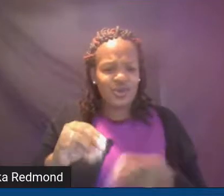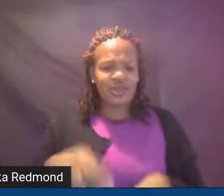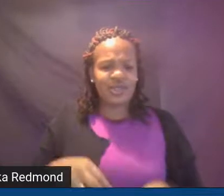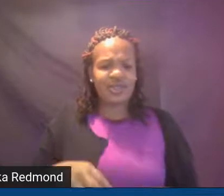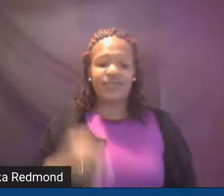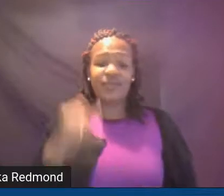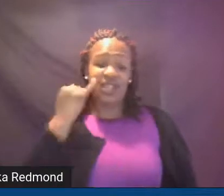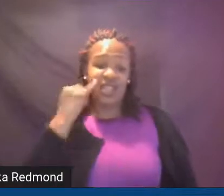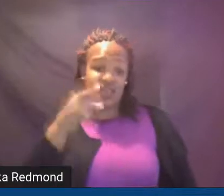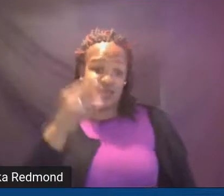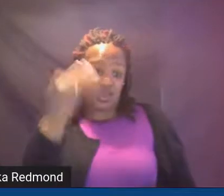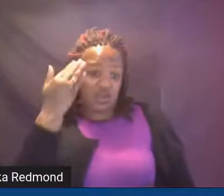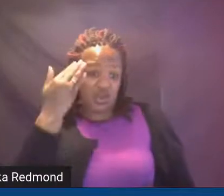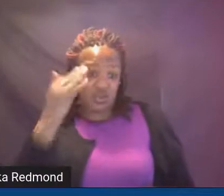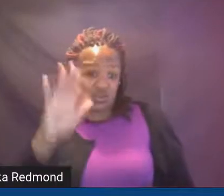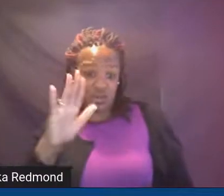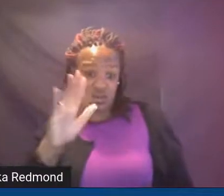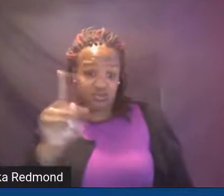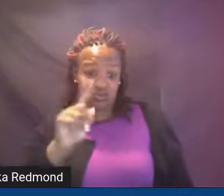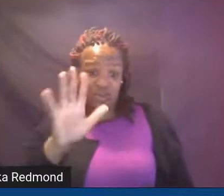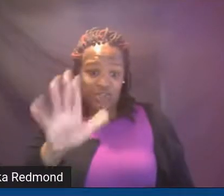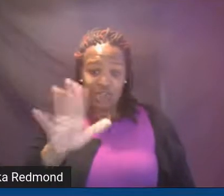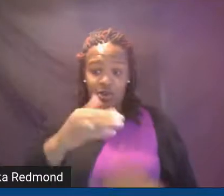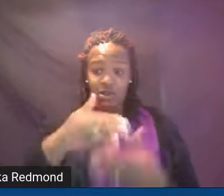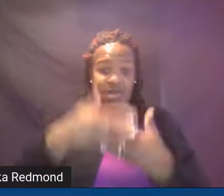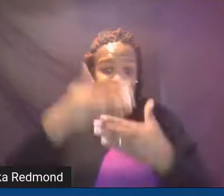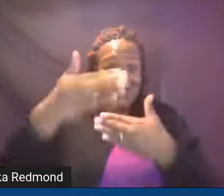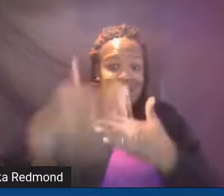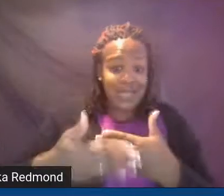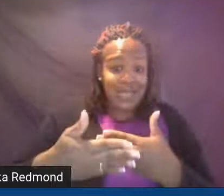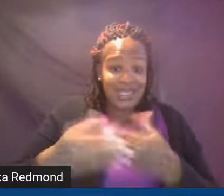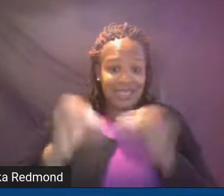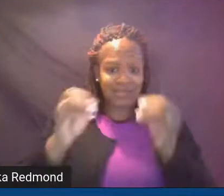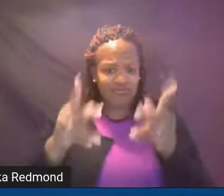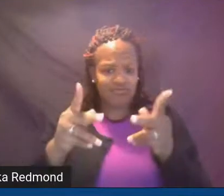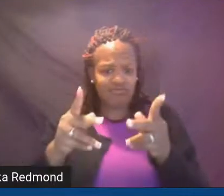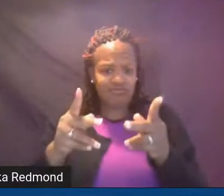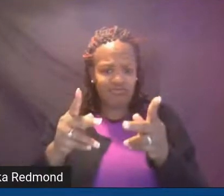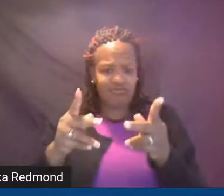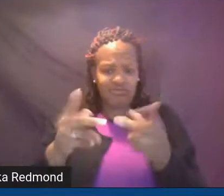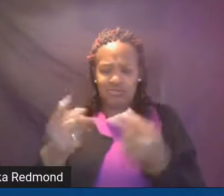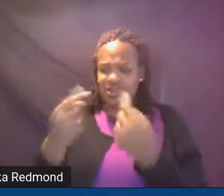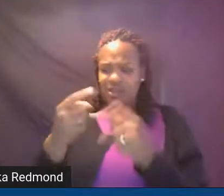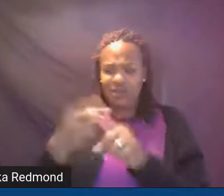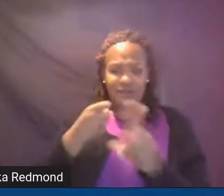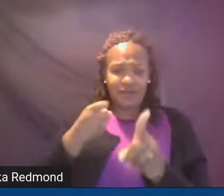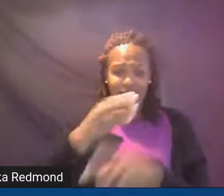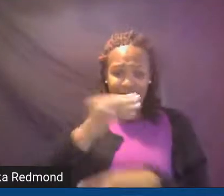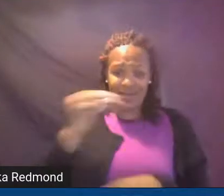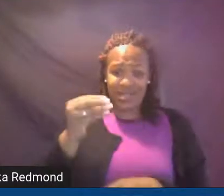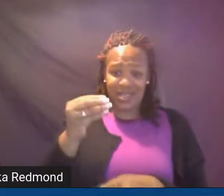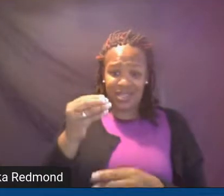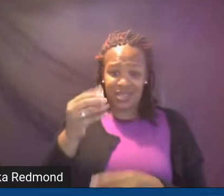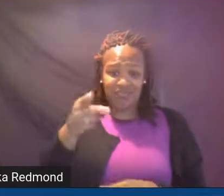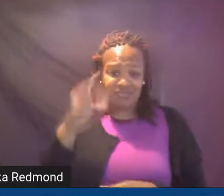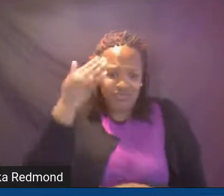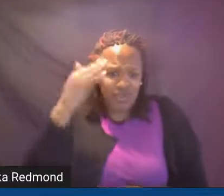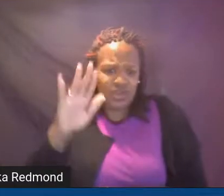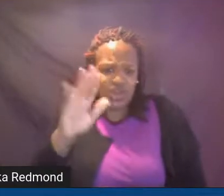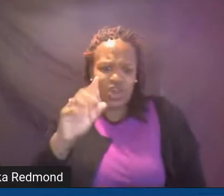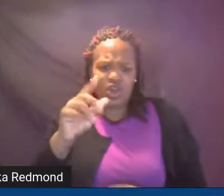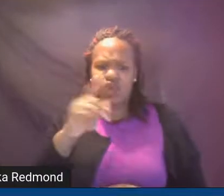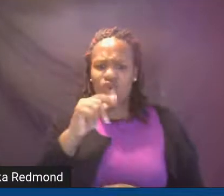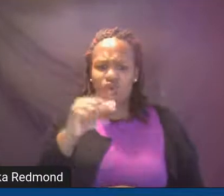don't know where your next opportunity is going to come from, and you don't know if somebody who you might have the opportunity to impact can at some point